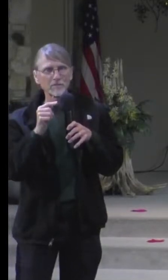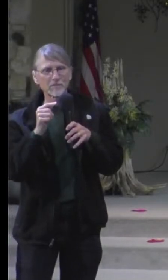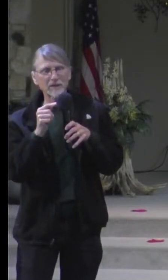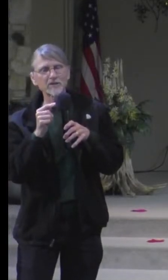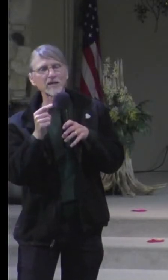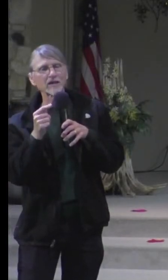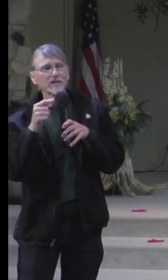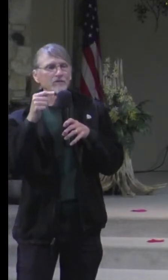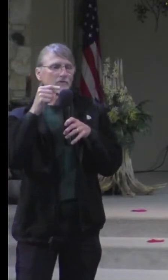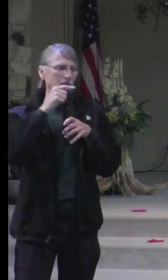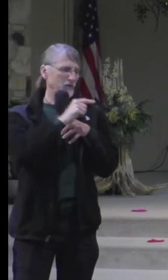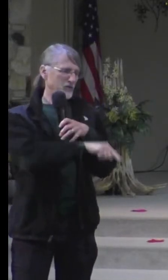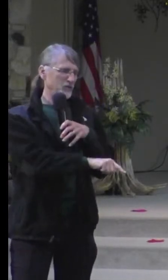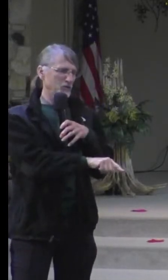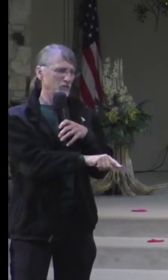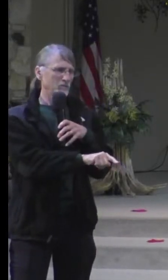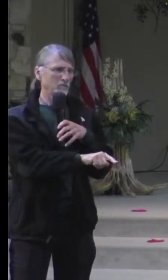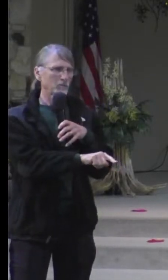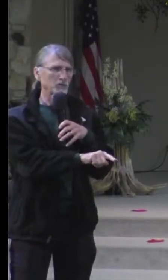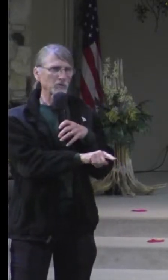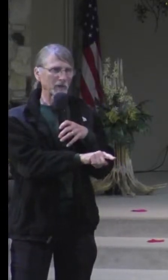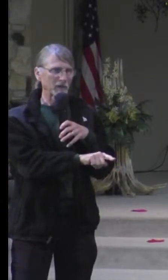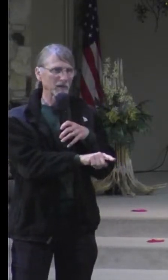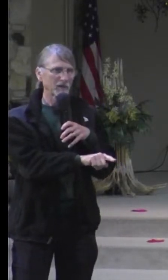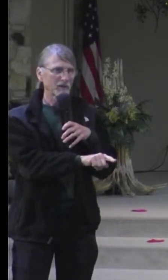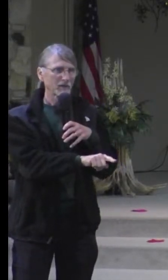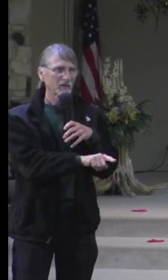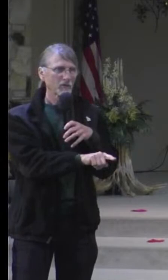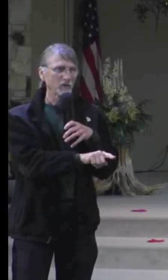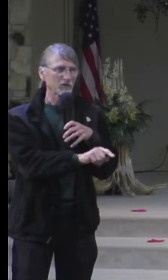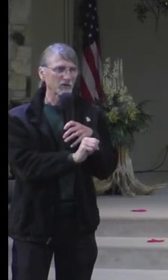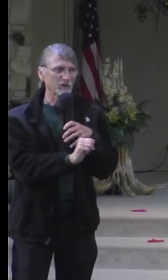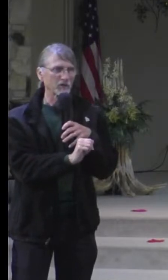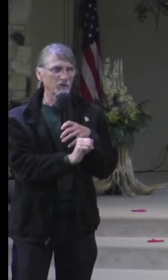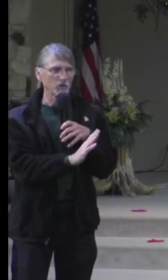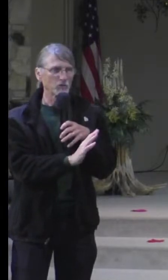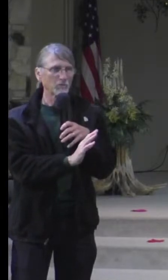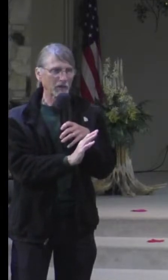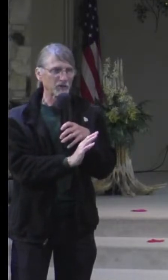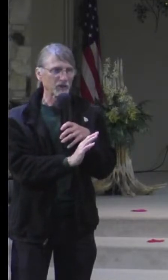to Thailand, then from there to Botswana, where there's a new project.